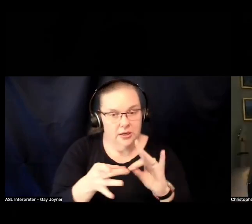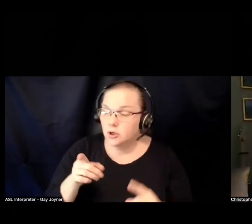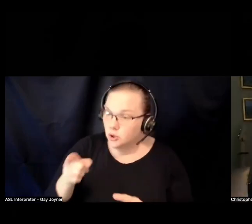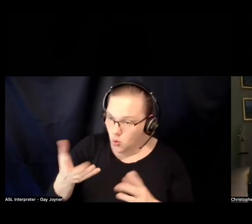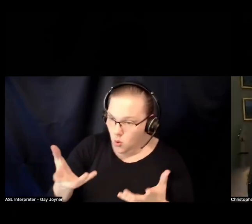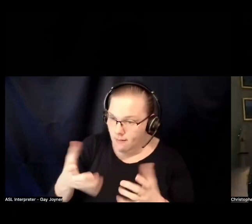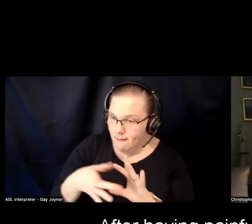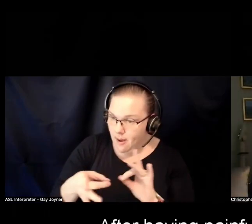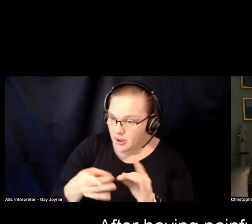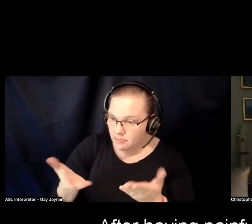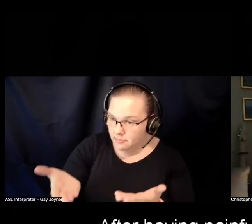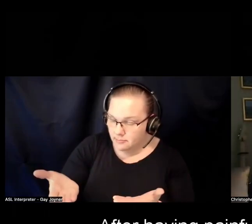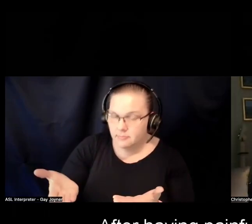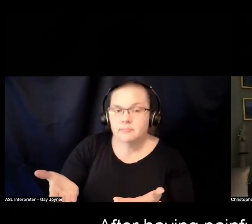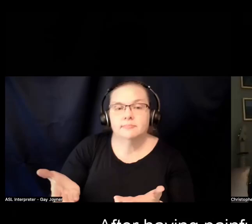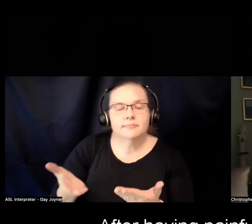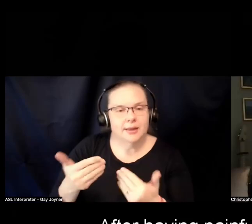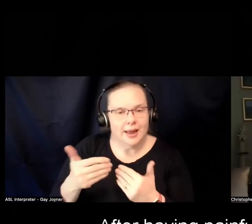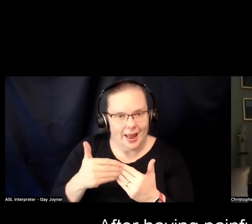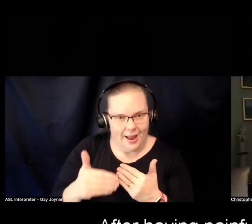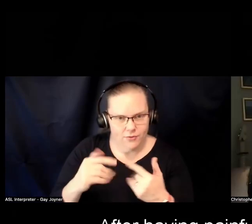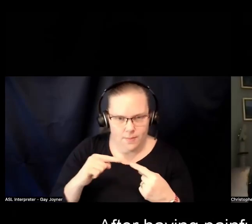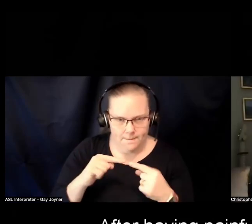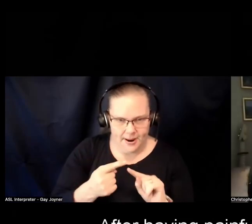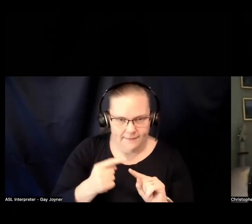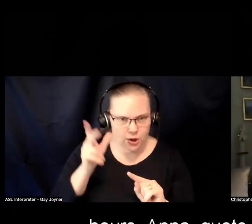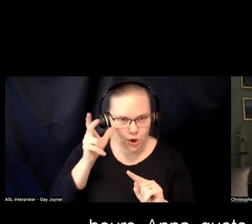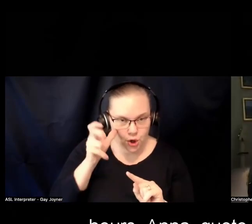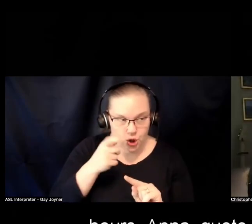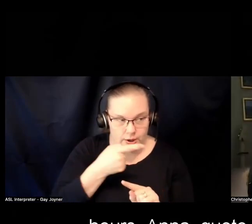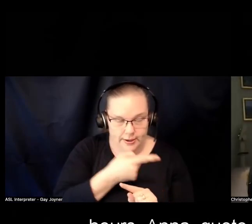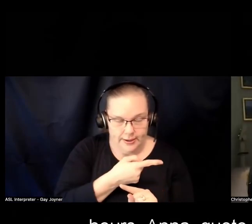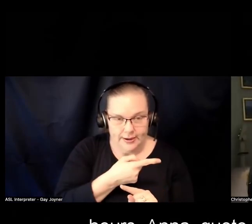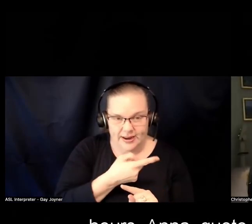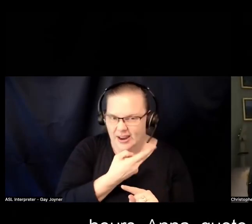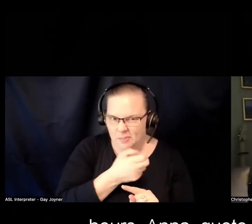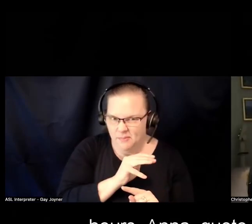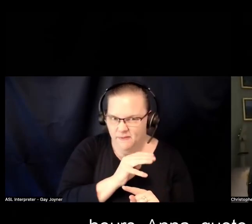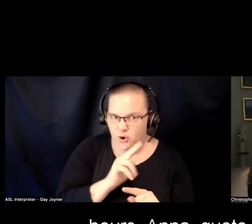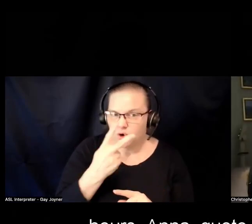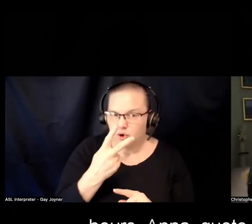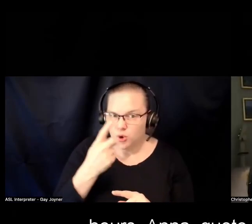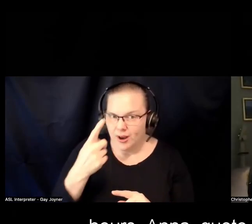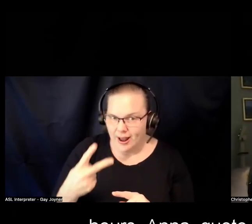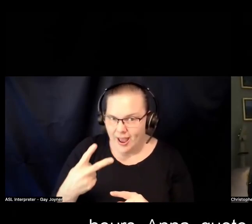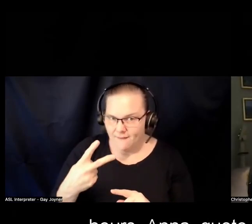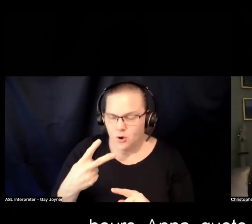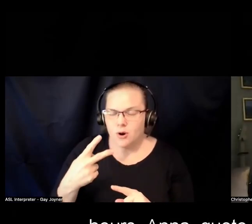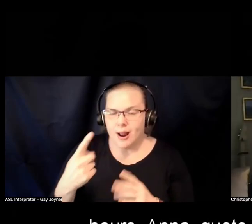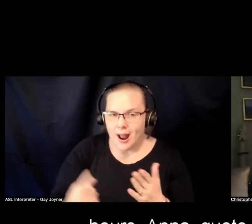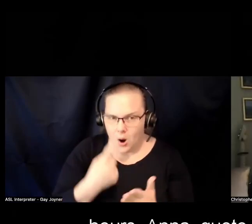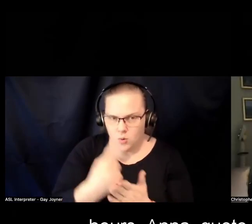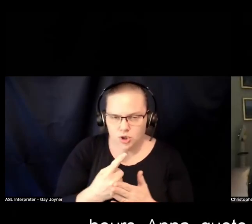comment?" After having painfully listened to De Sola for 2.5 hours, Anna, quote, trembling with